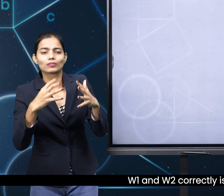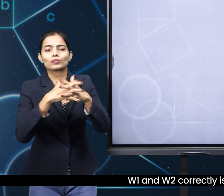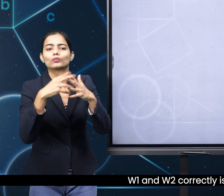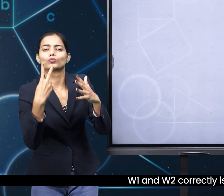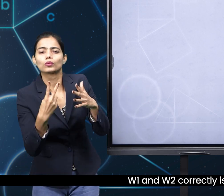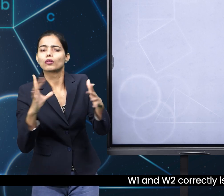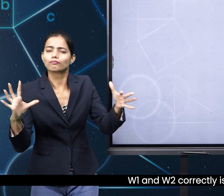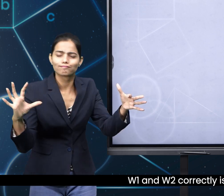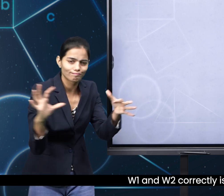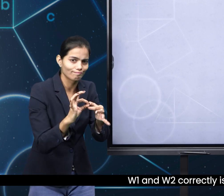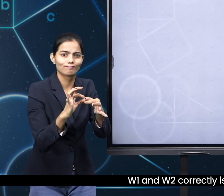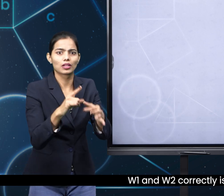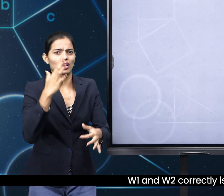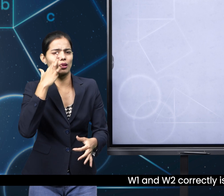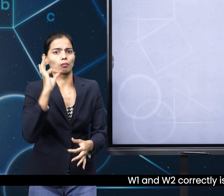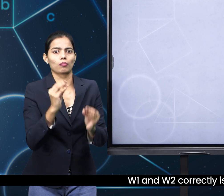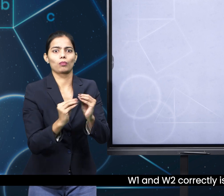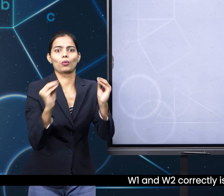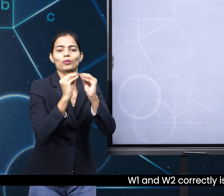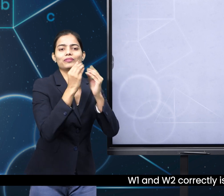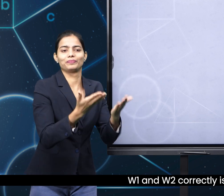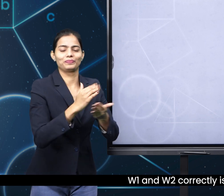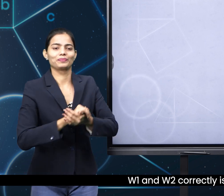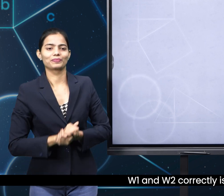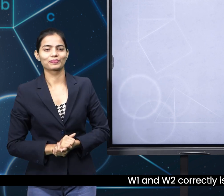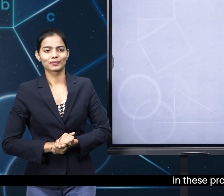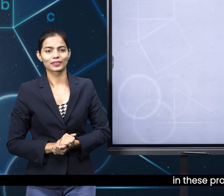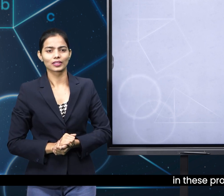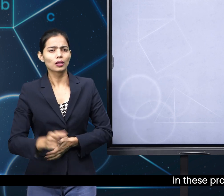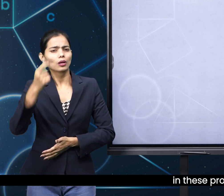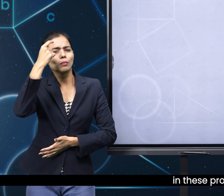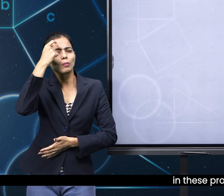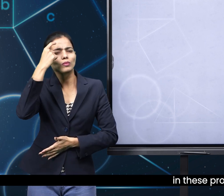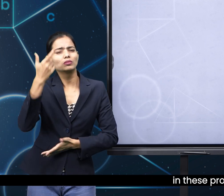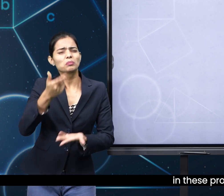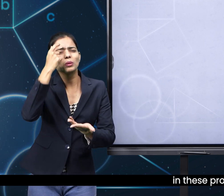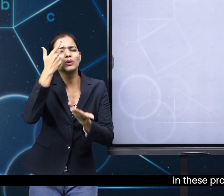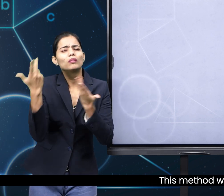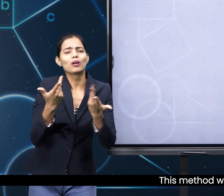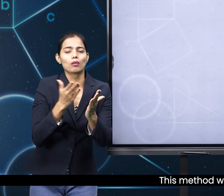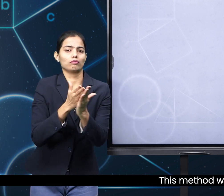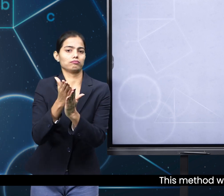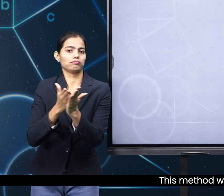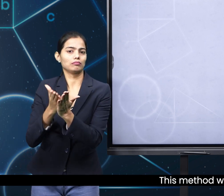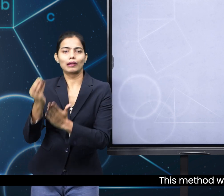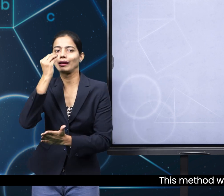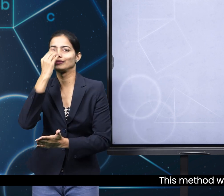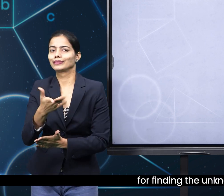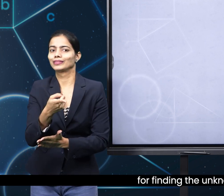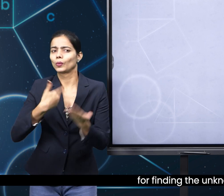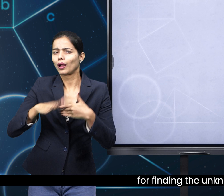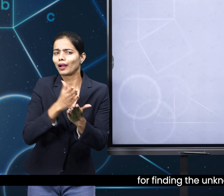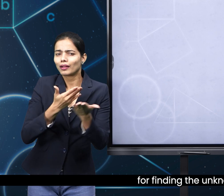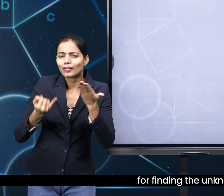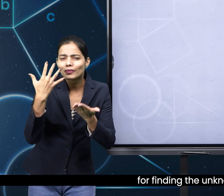W1 and W2 correctly is more important in these problems. This method will be easy